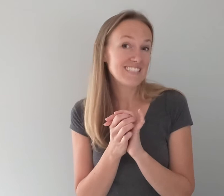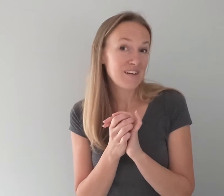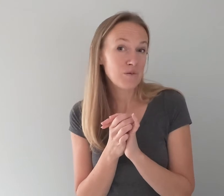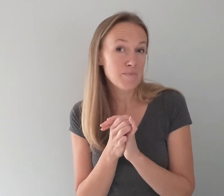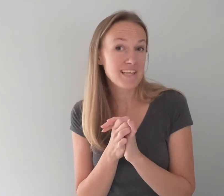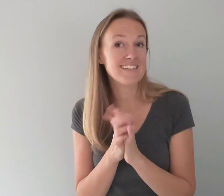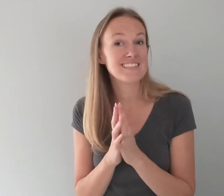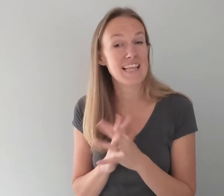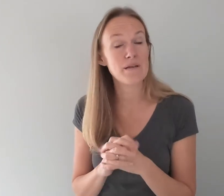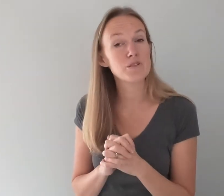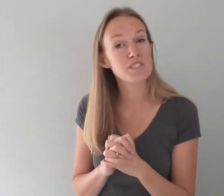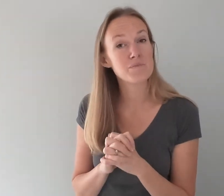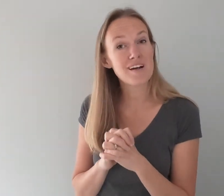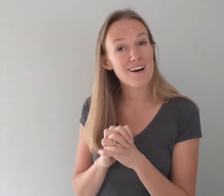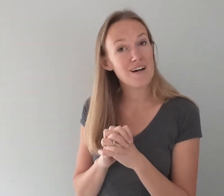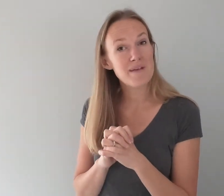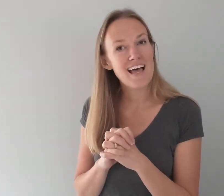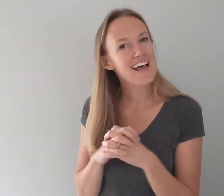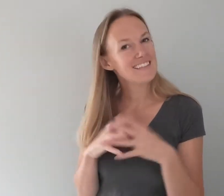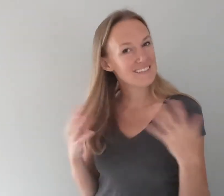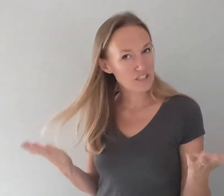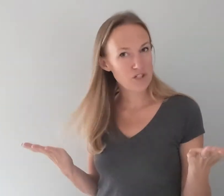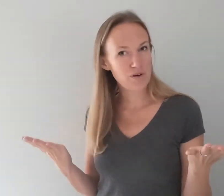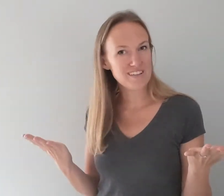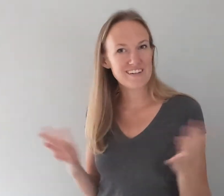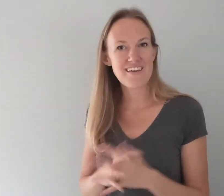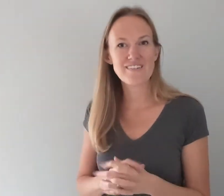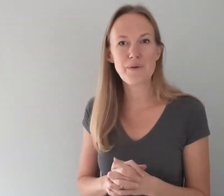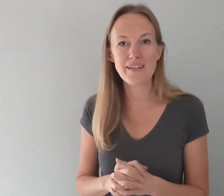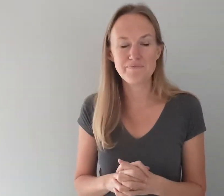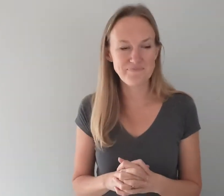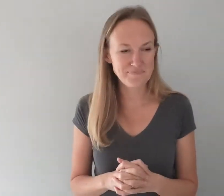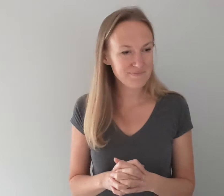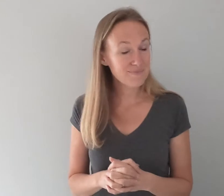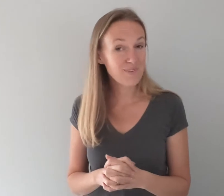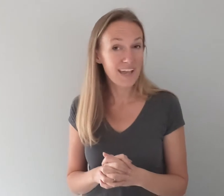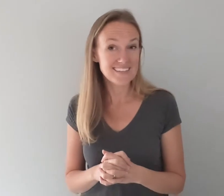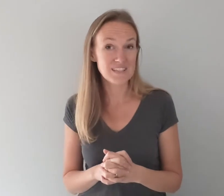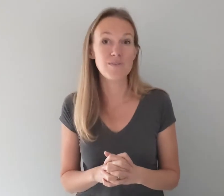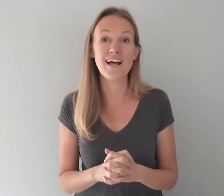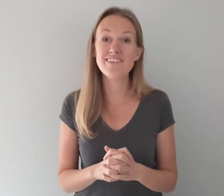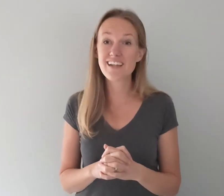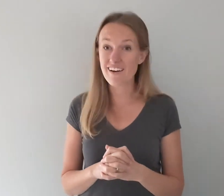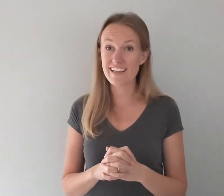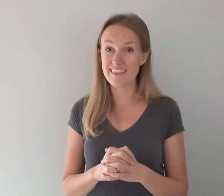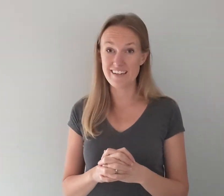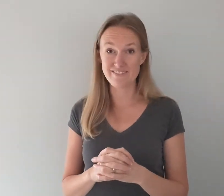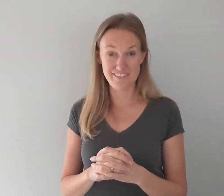out the website signlanguageworship.com, as the tutorials are there as well. Okay, so love incarnate, love